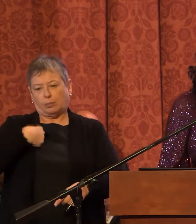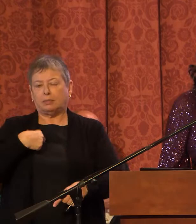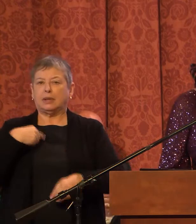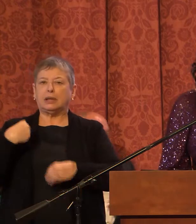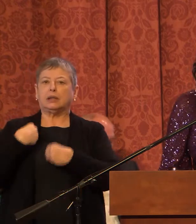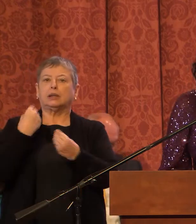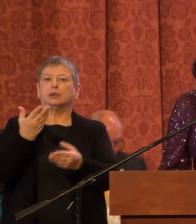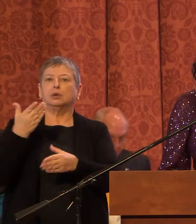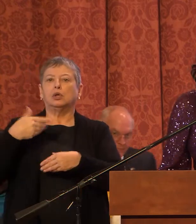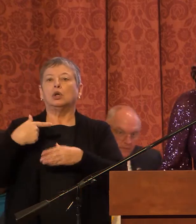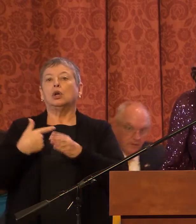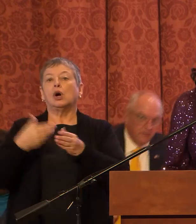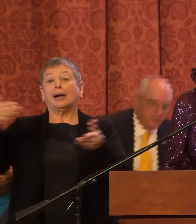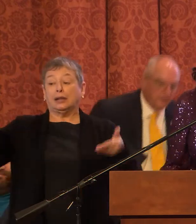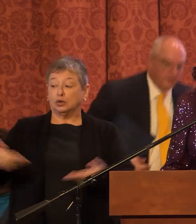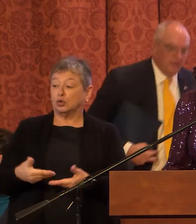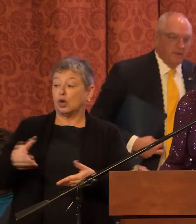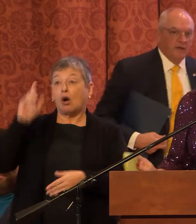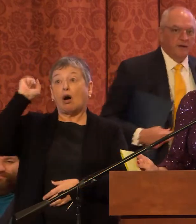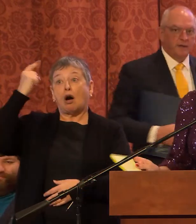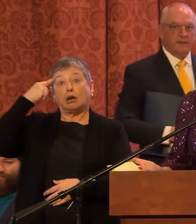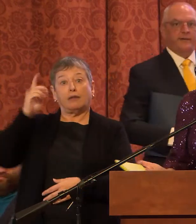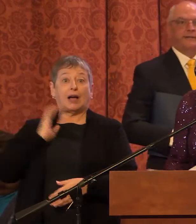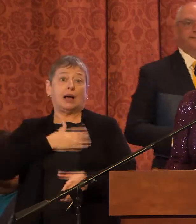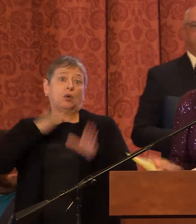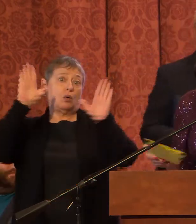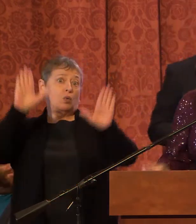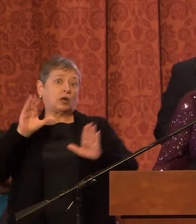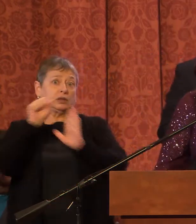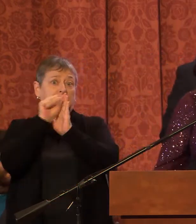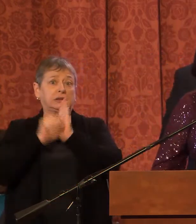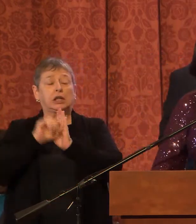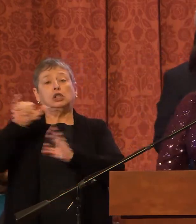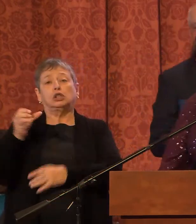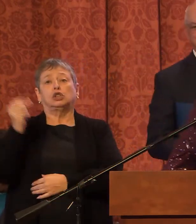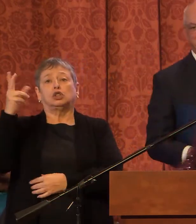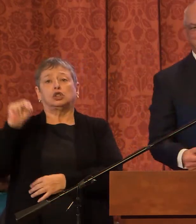governor of our great state, Governor John Bel Edwards.